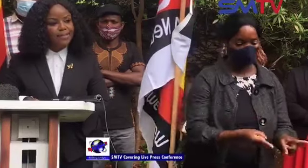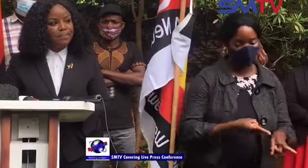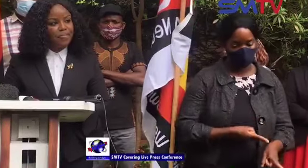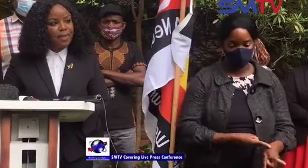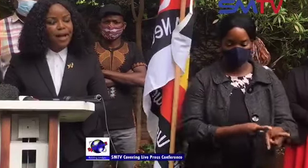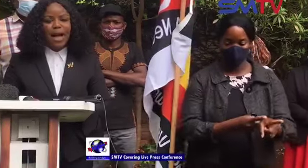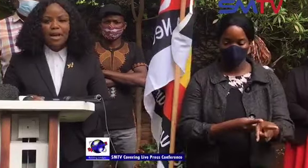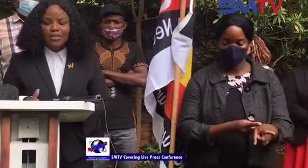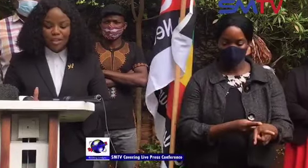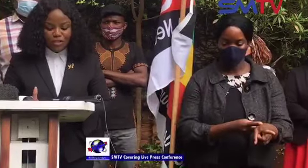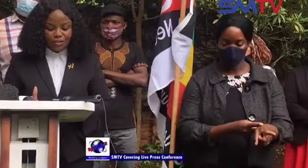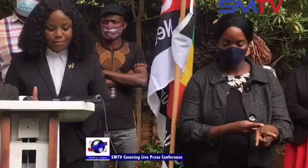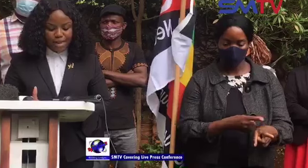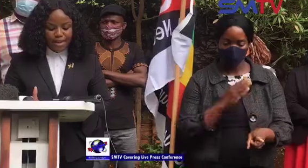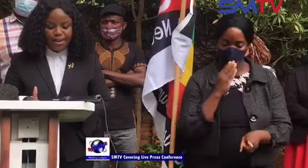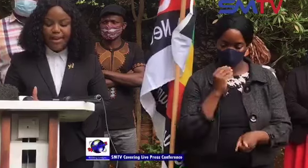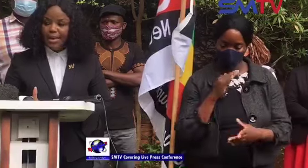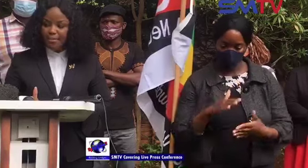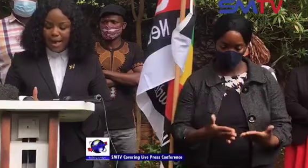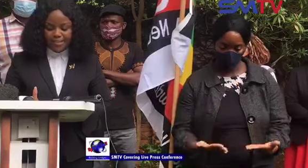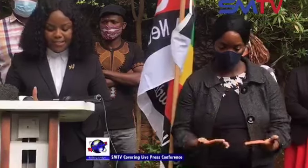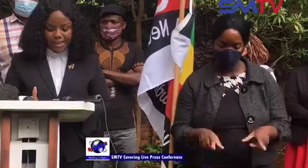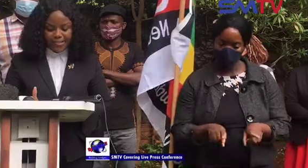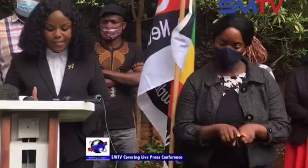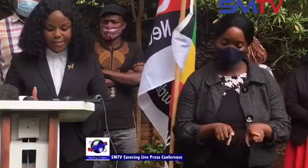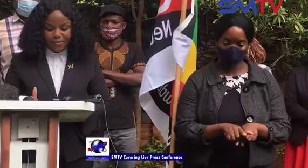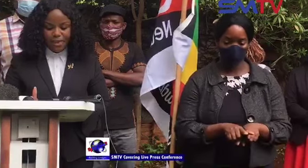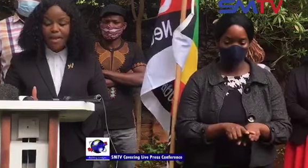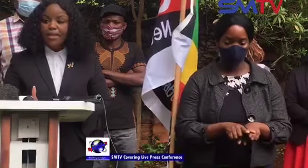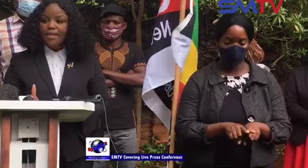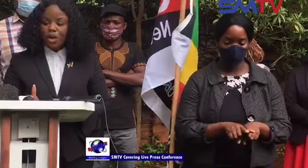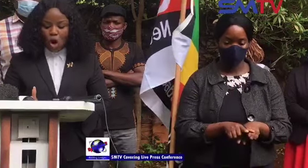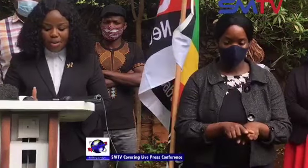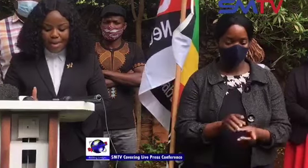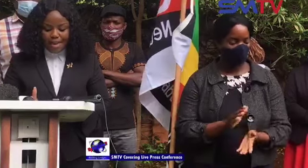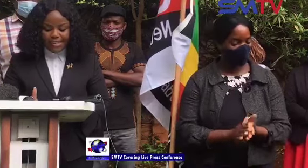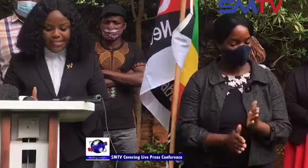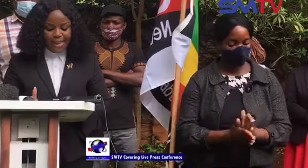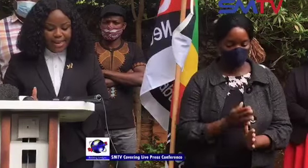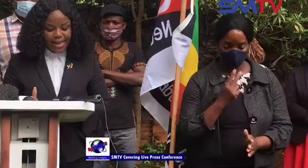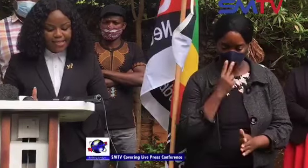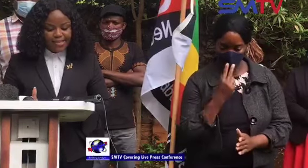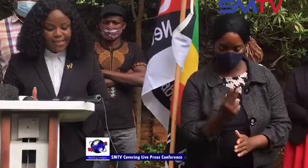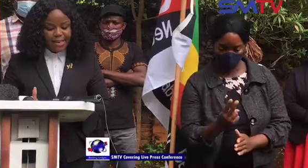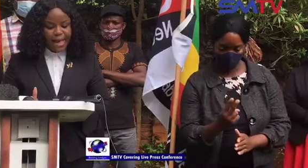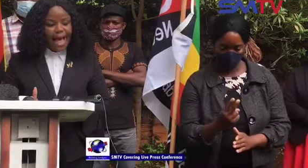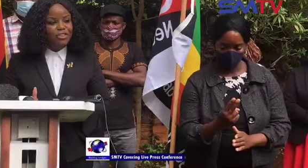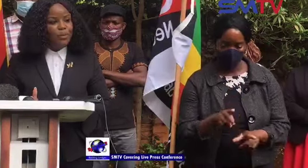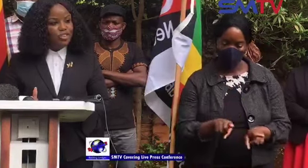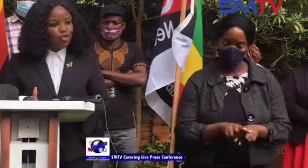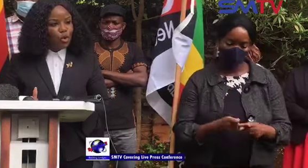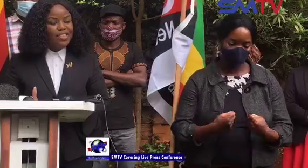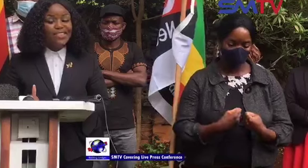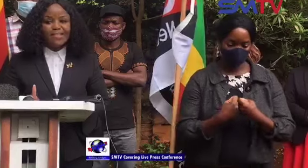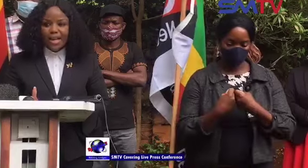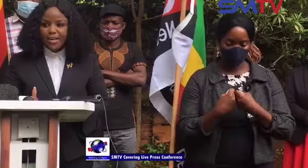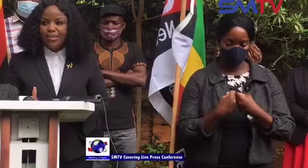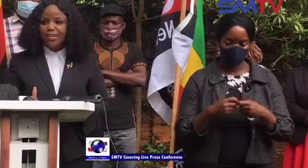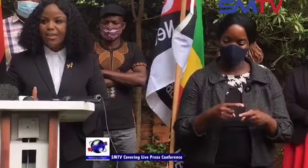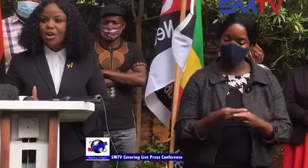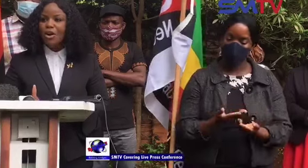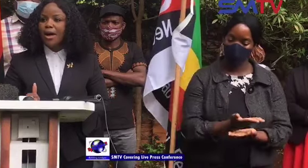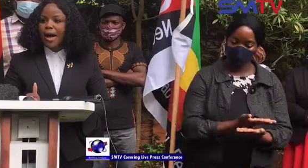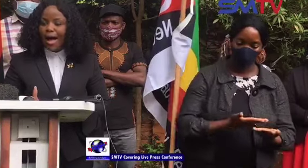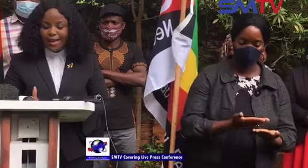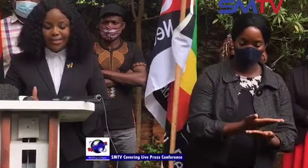us. Our teachers have been incapacitated. The economy has stagnated as we endure the